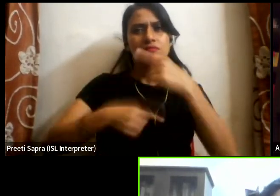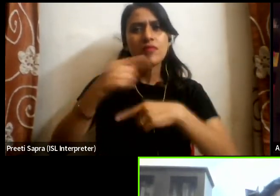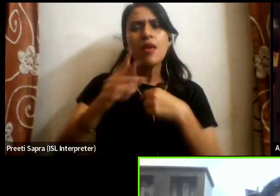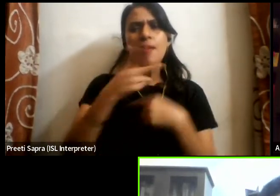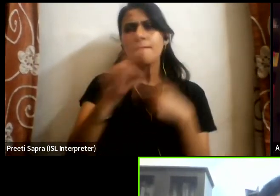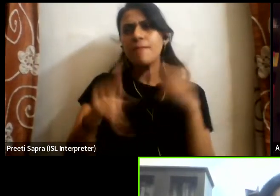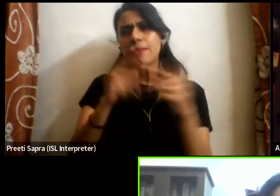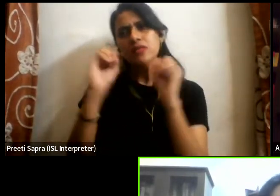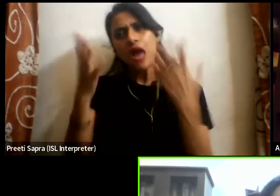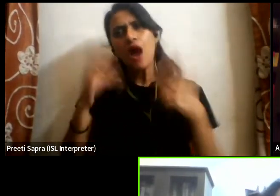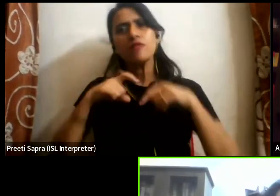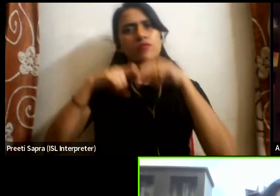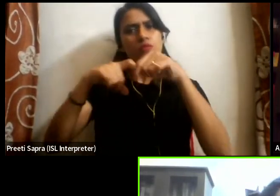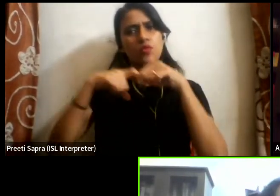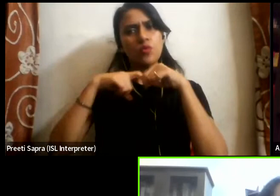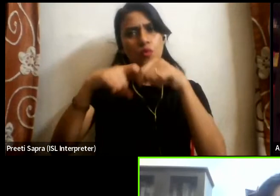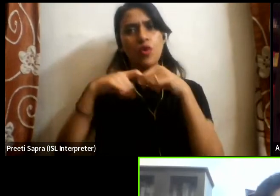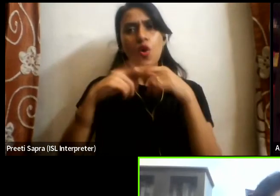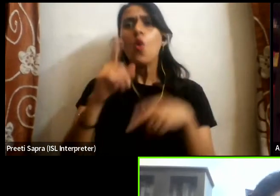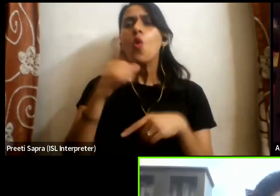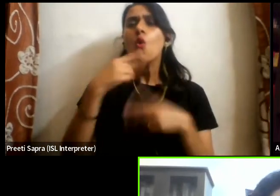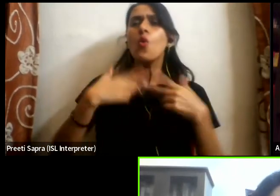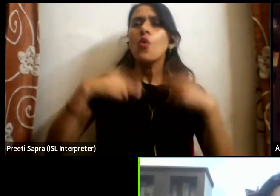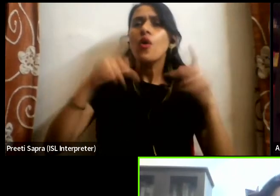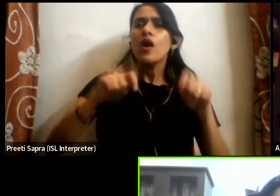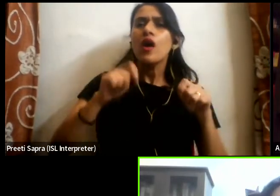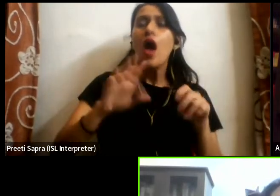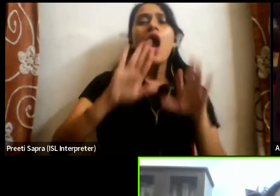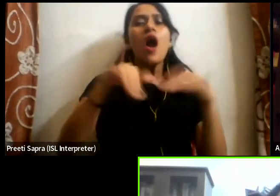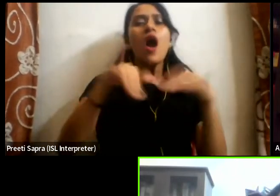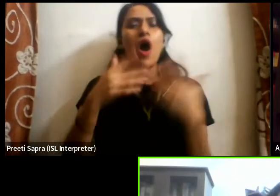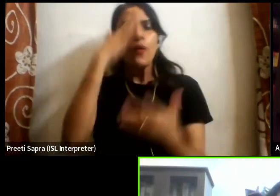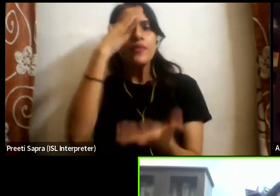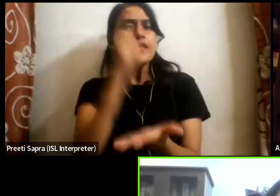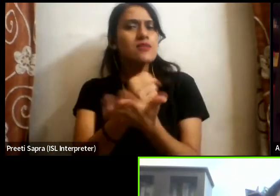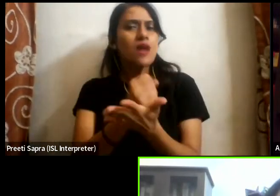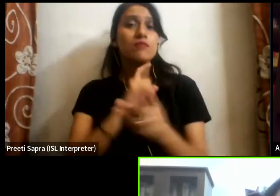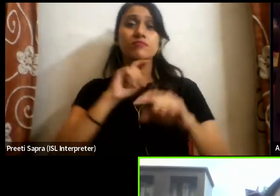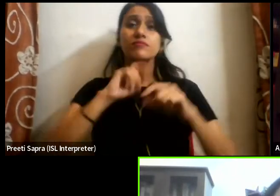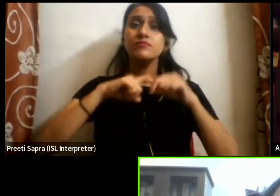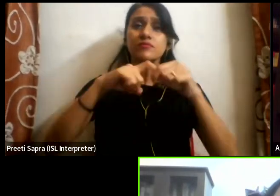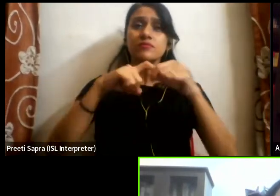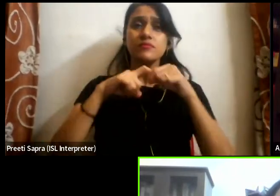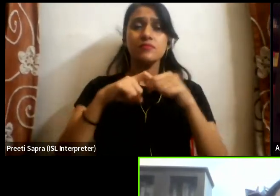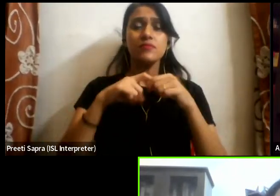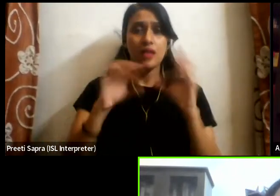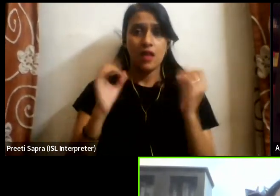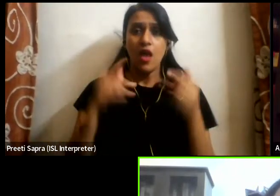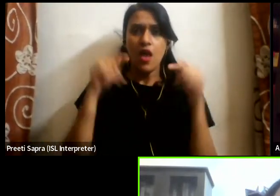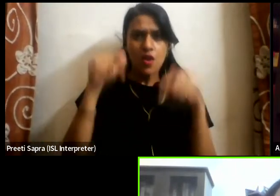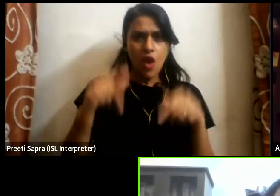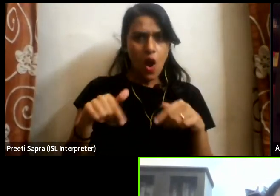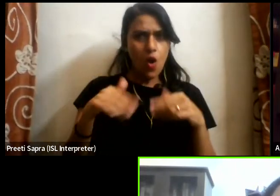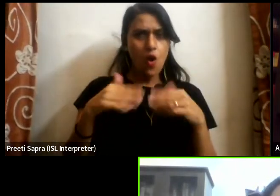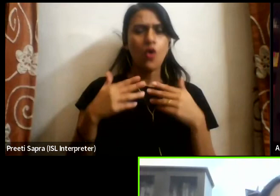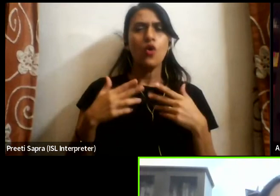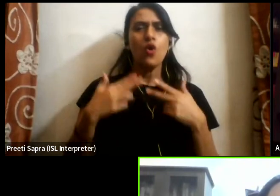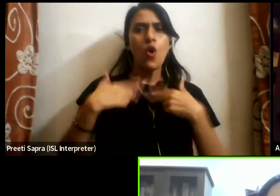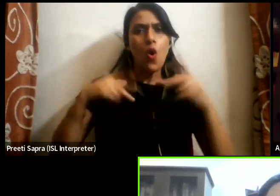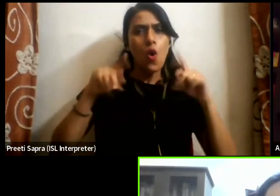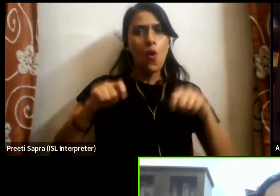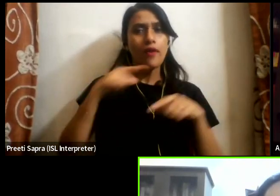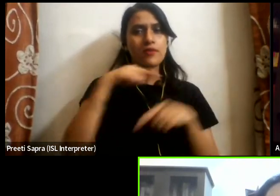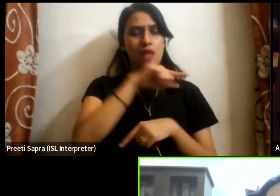questioning who our judges are and how they are deciding. So the sooner the court realizes that they are